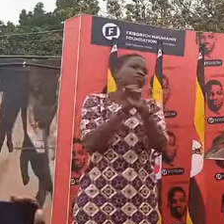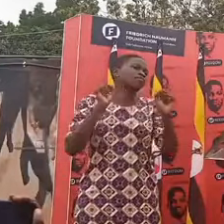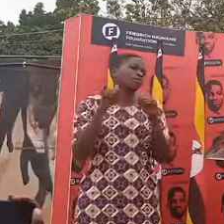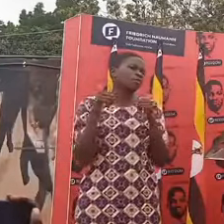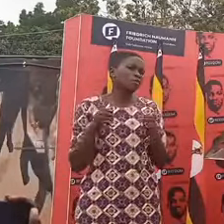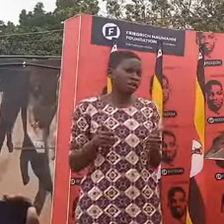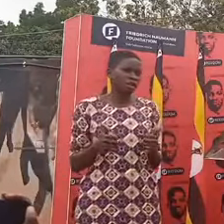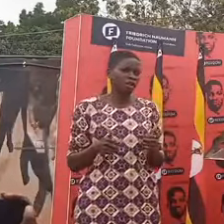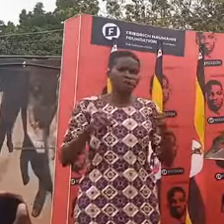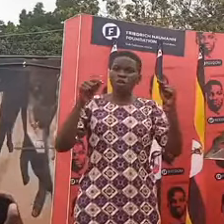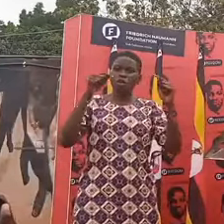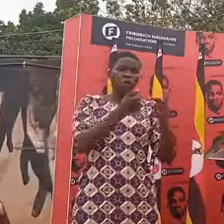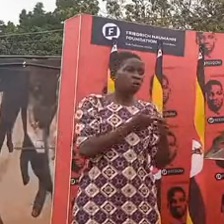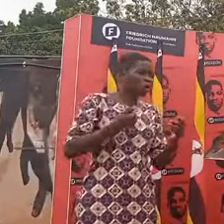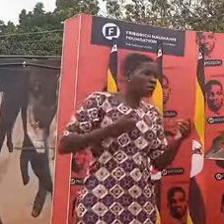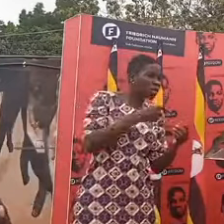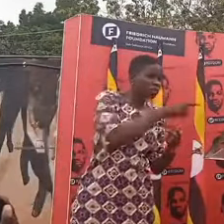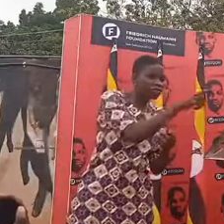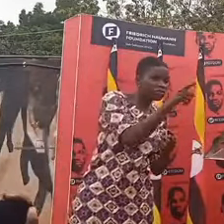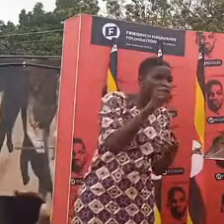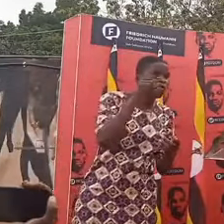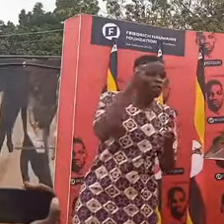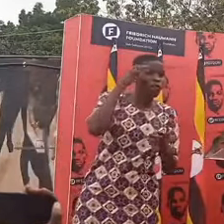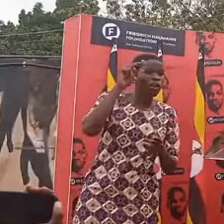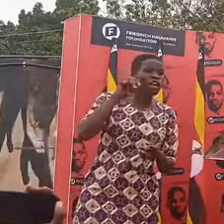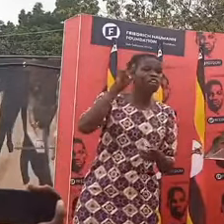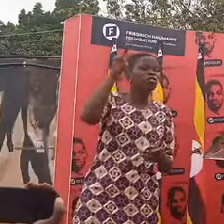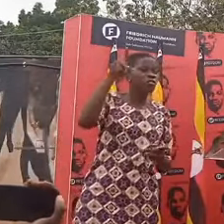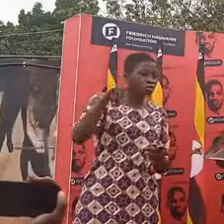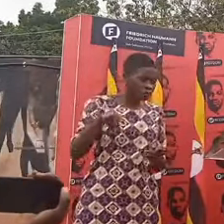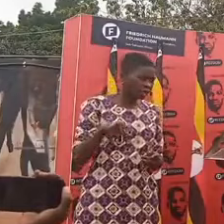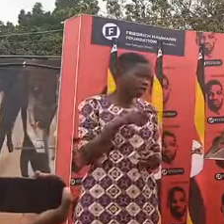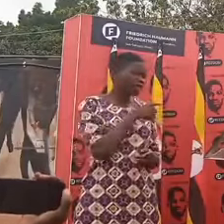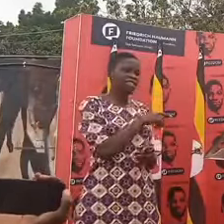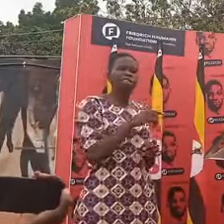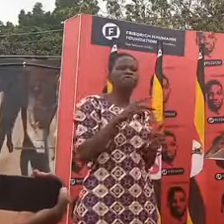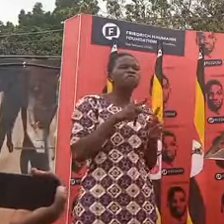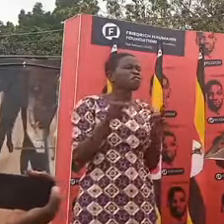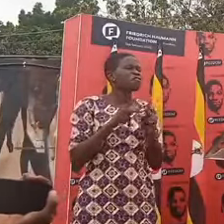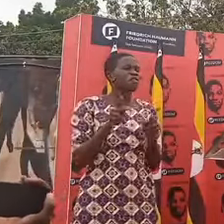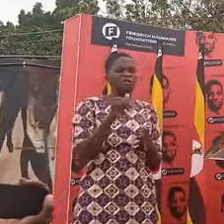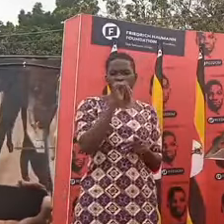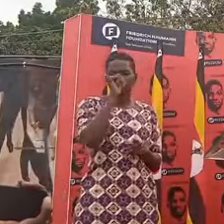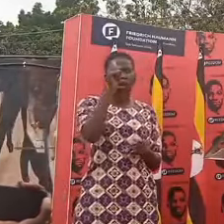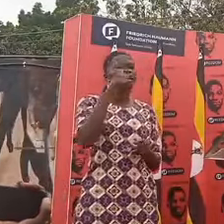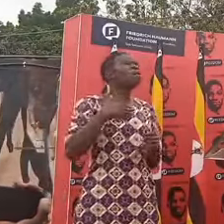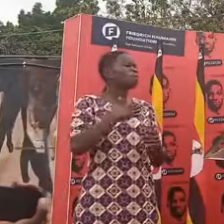you women of NUP, you have made me extremely very, very proud. Let's infect. We have